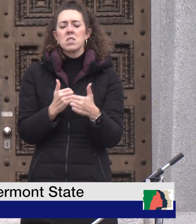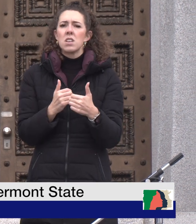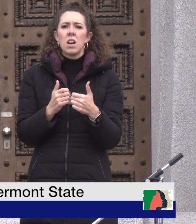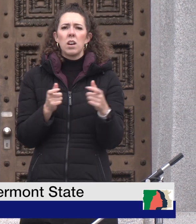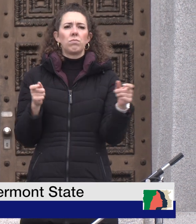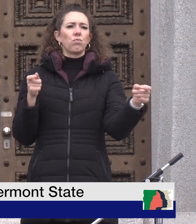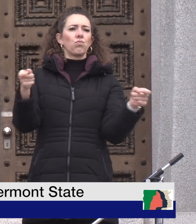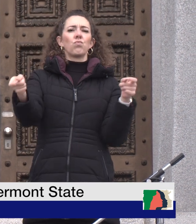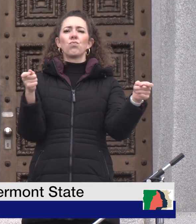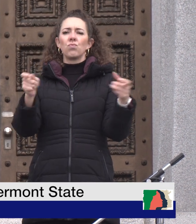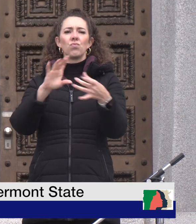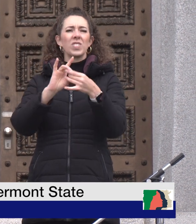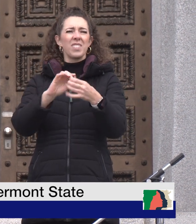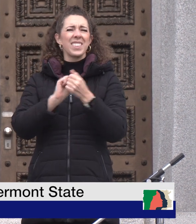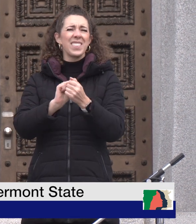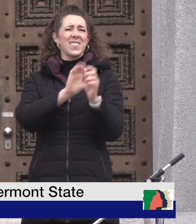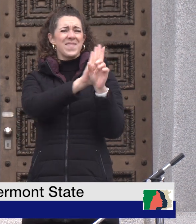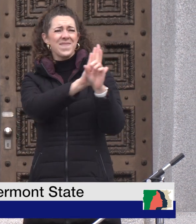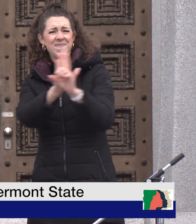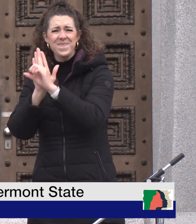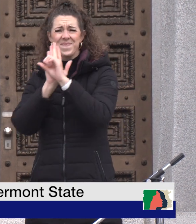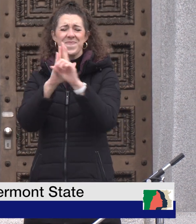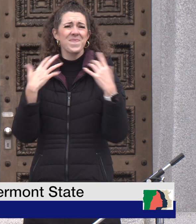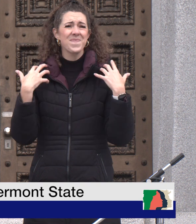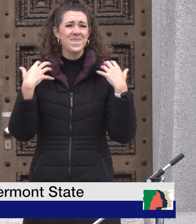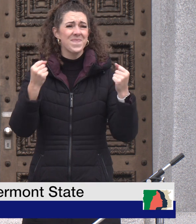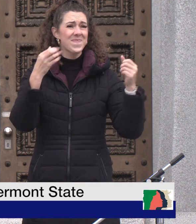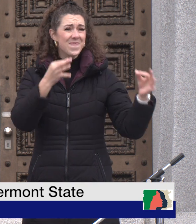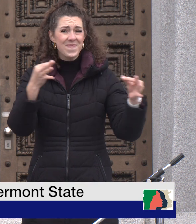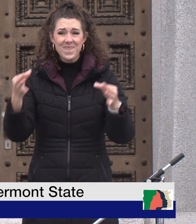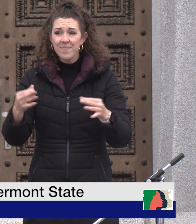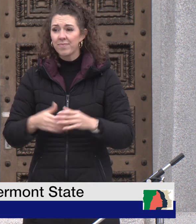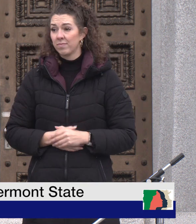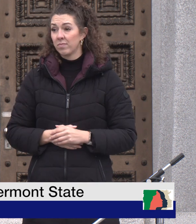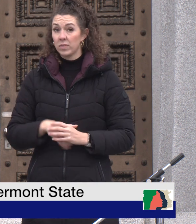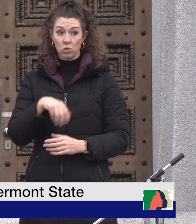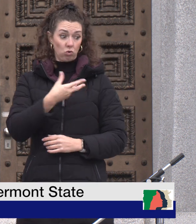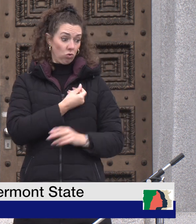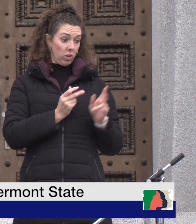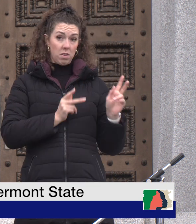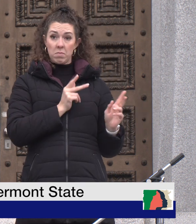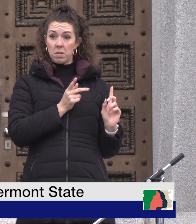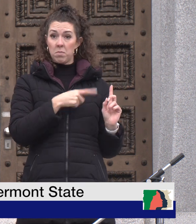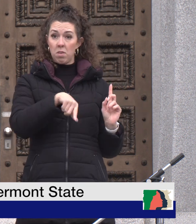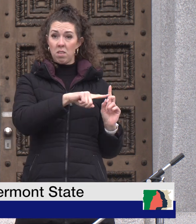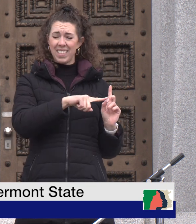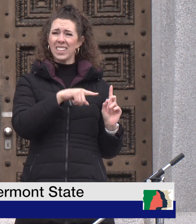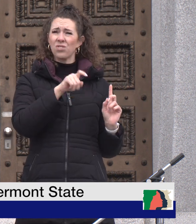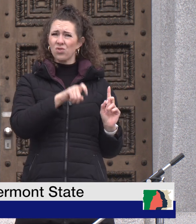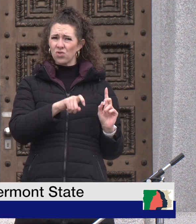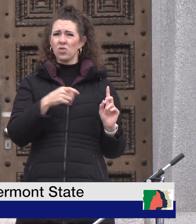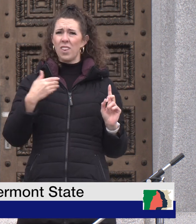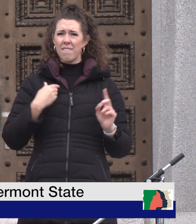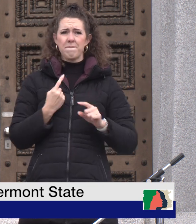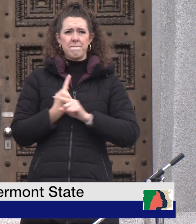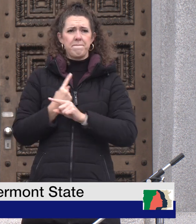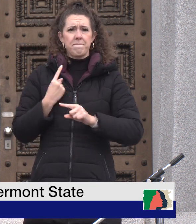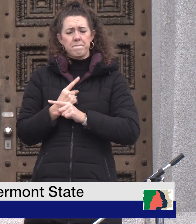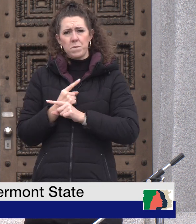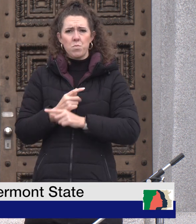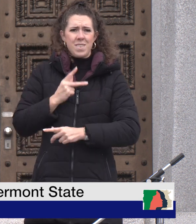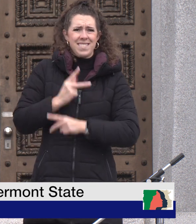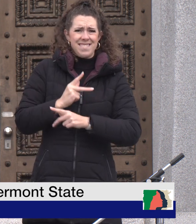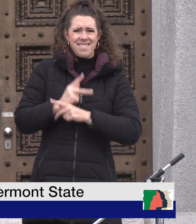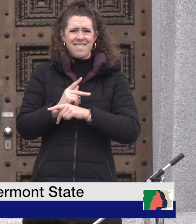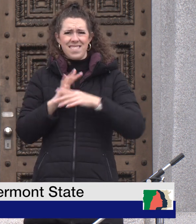own health decisions. We believe that trans people should be able to receive gender-affirming